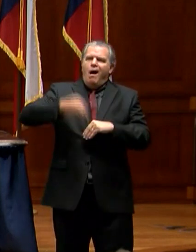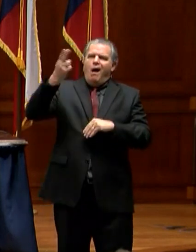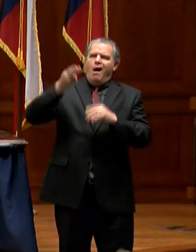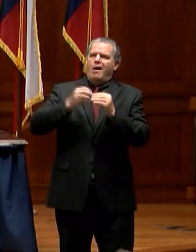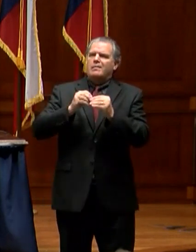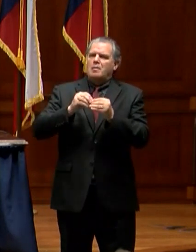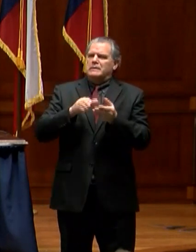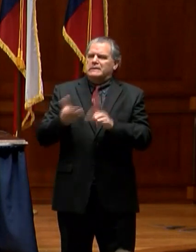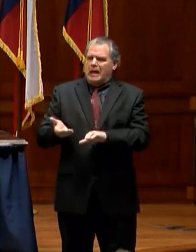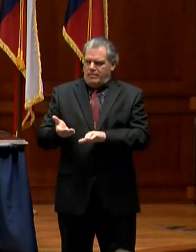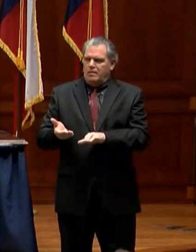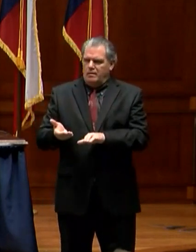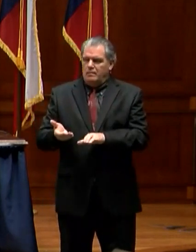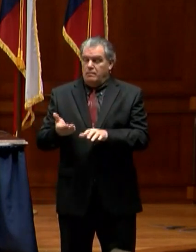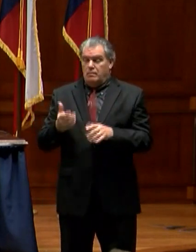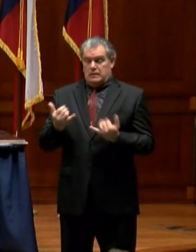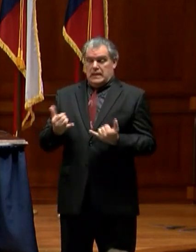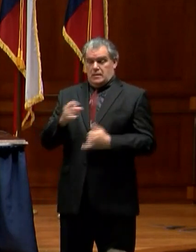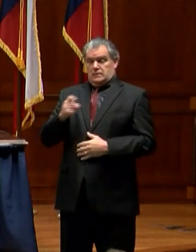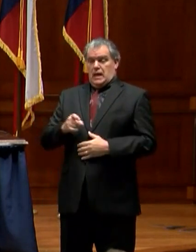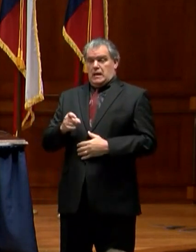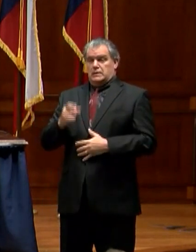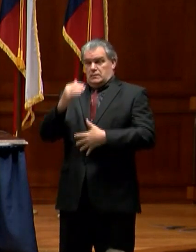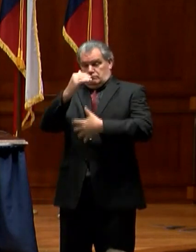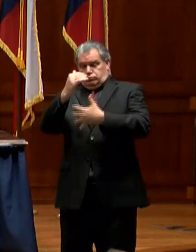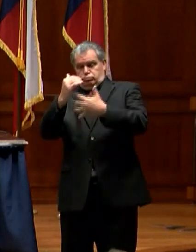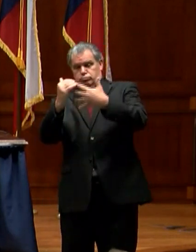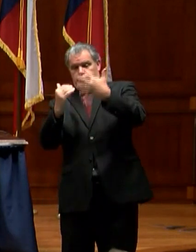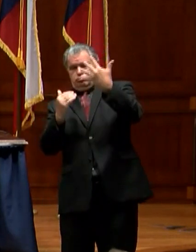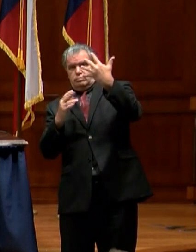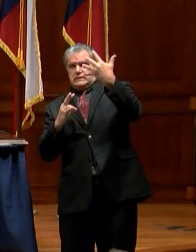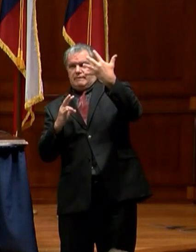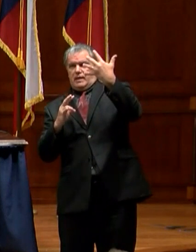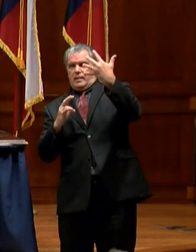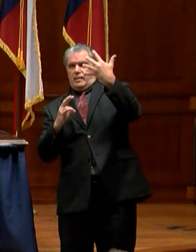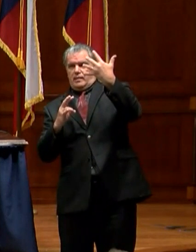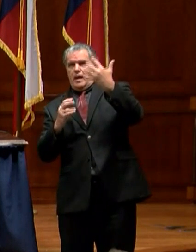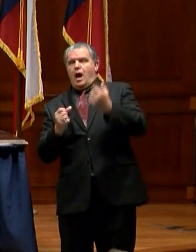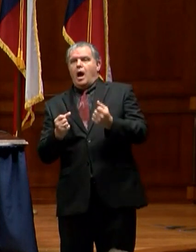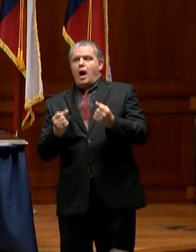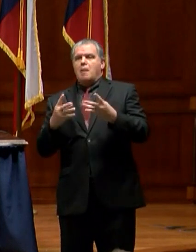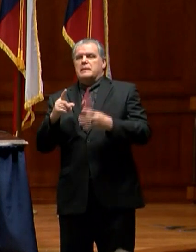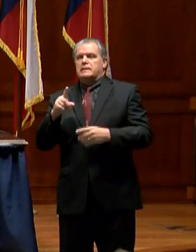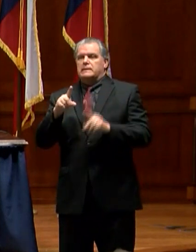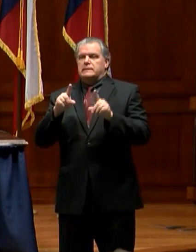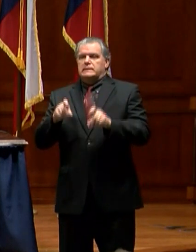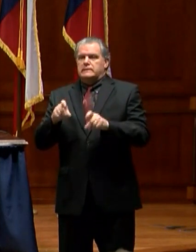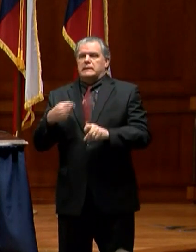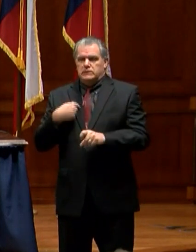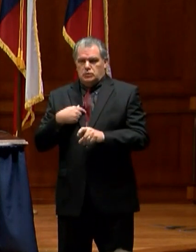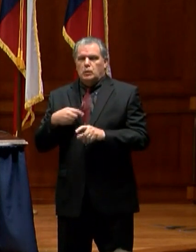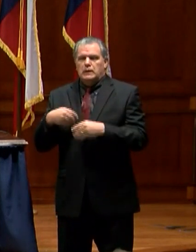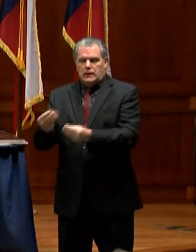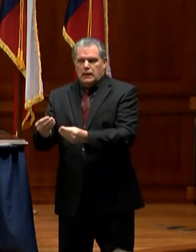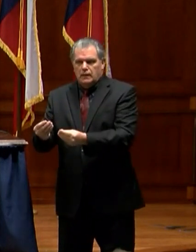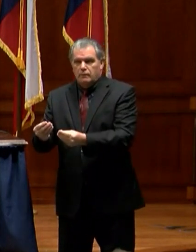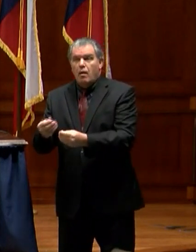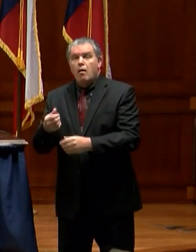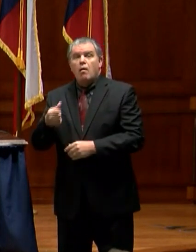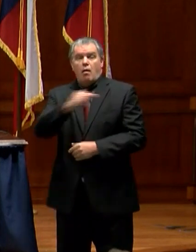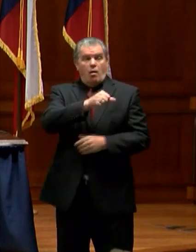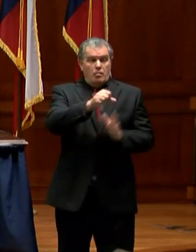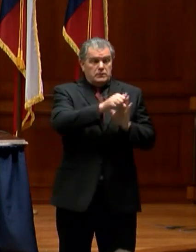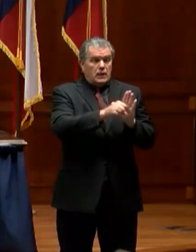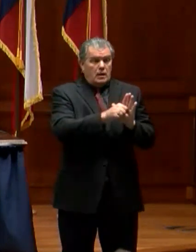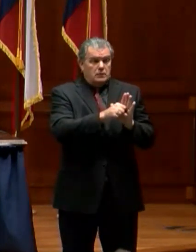was early this week, Texas ranked 7th in the United States and the number of tests conducted. Every state that had tested more